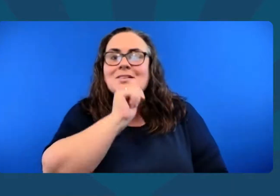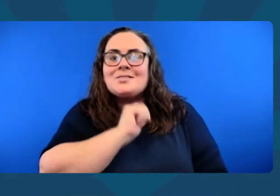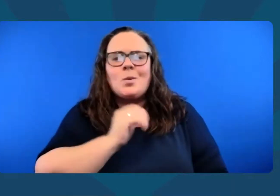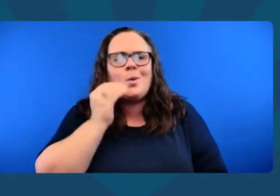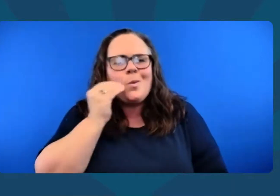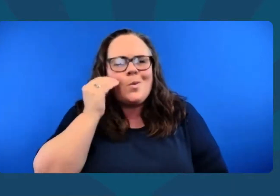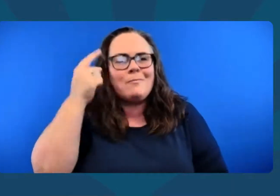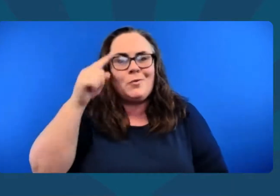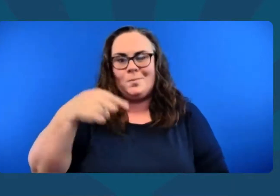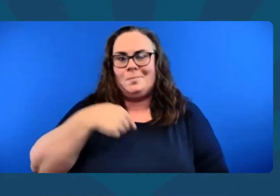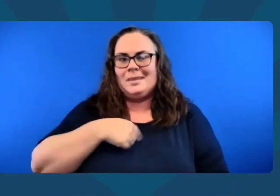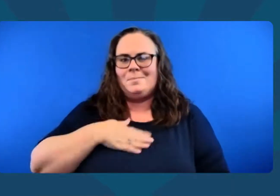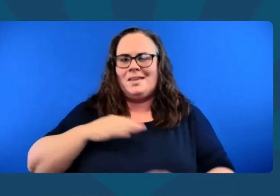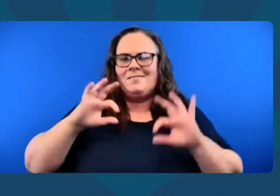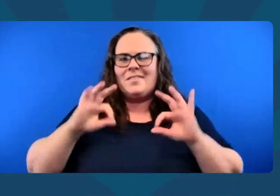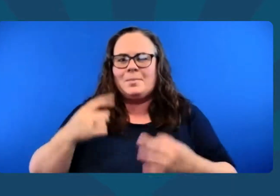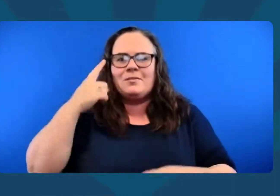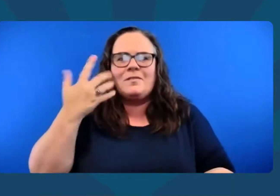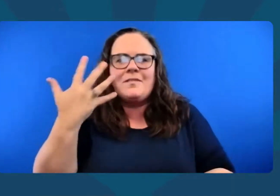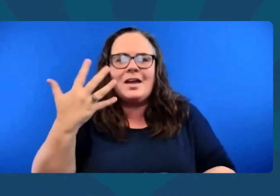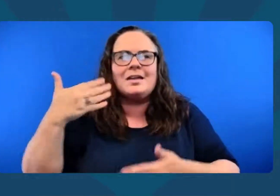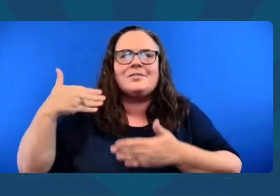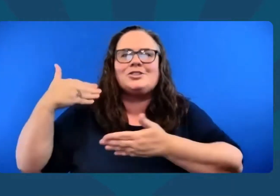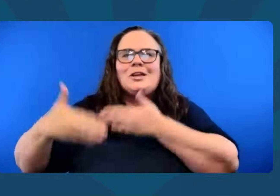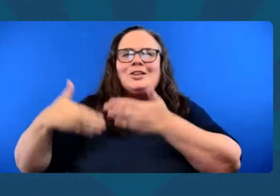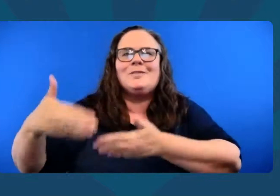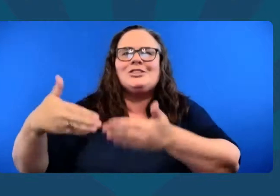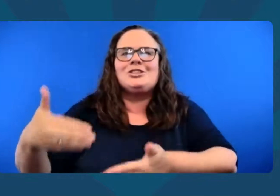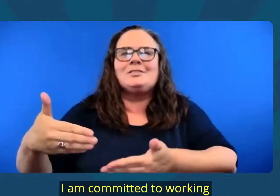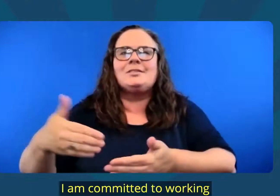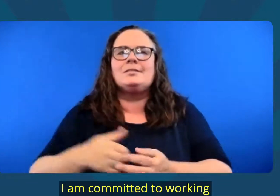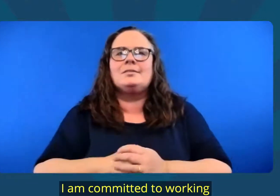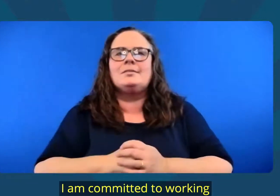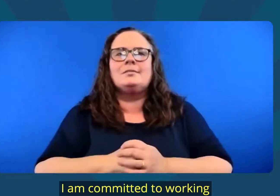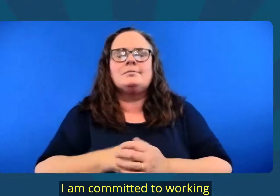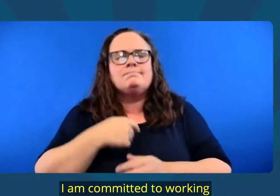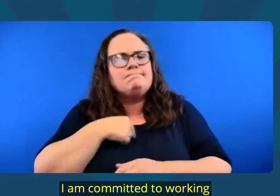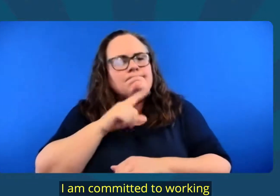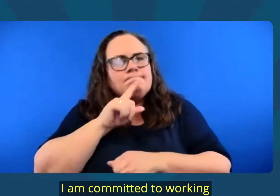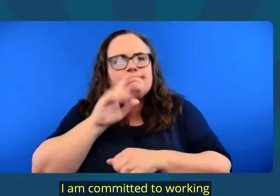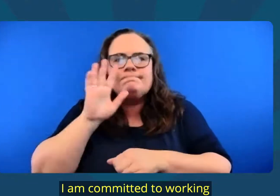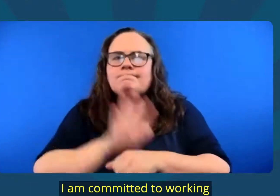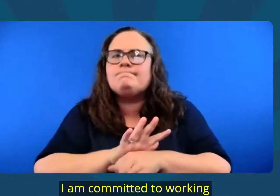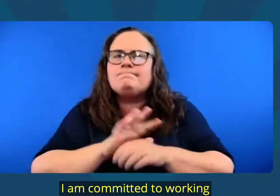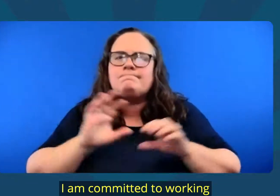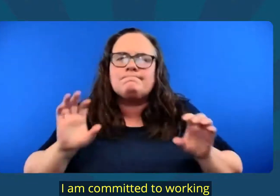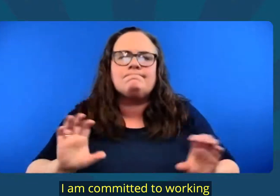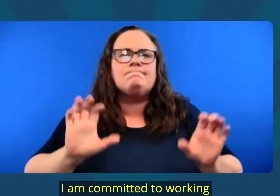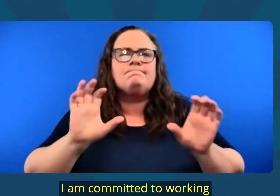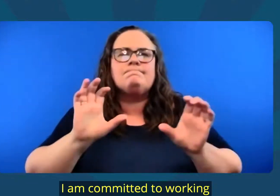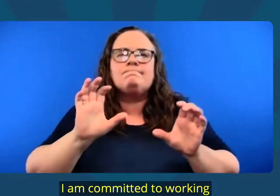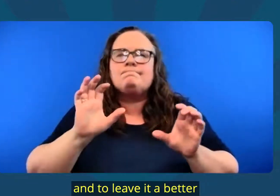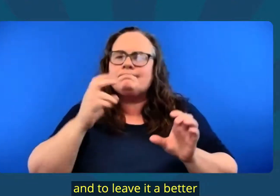Arizona has been home to me and my family for 5 generations. I am committed to working hard to see